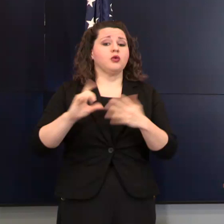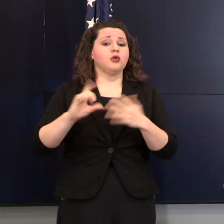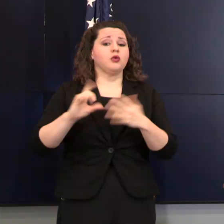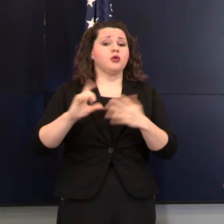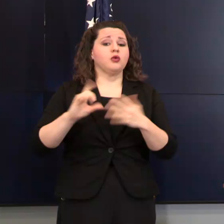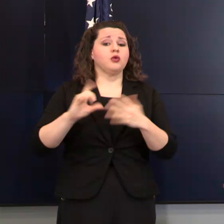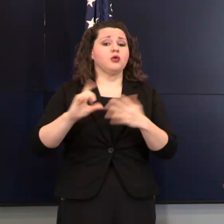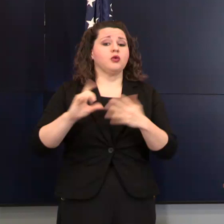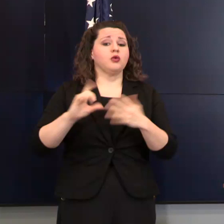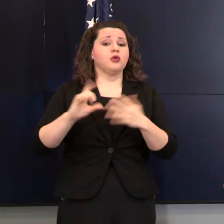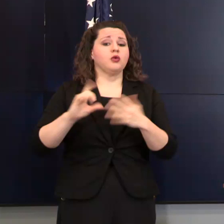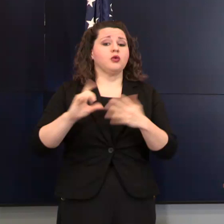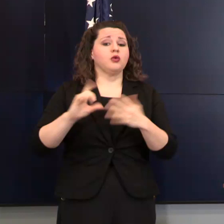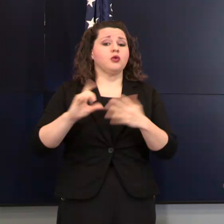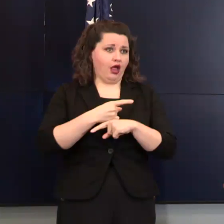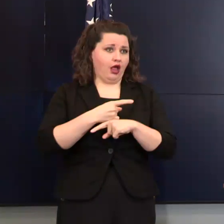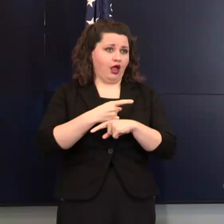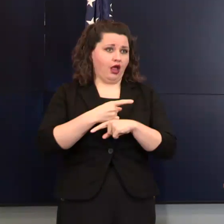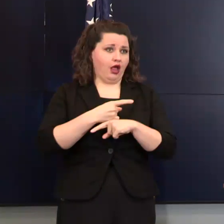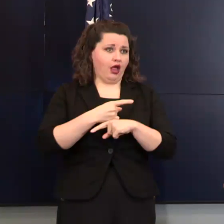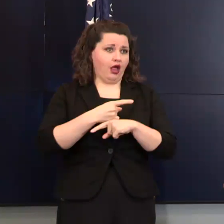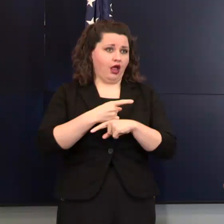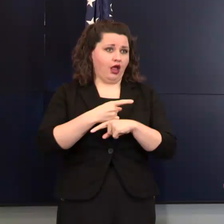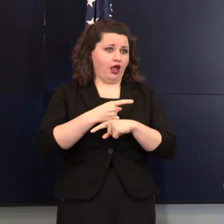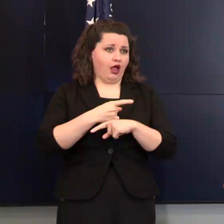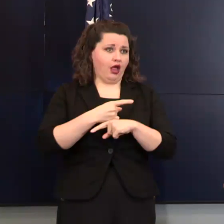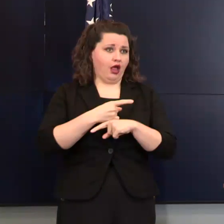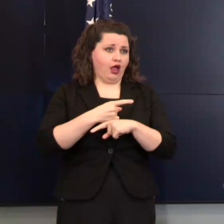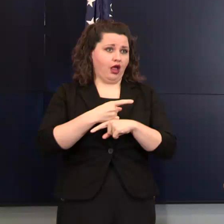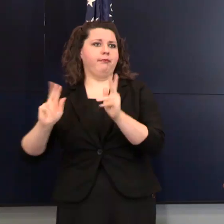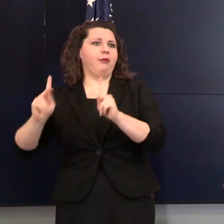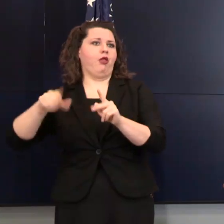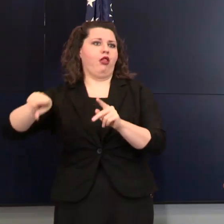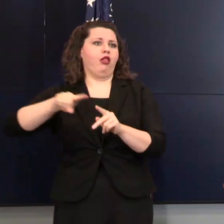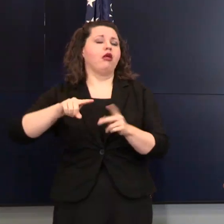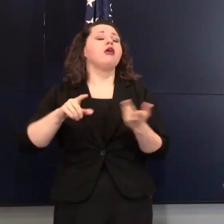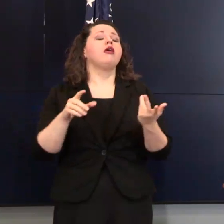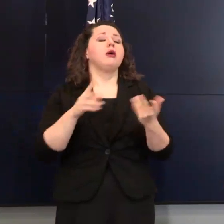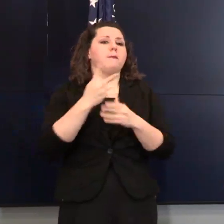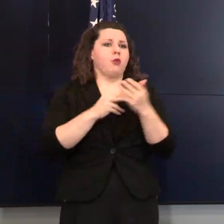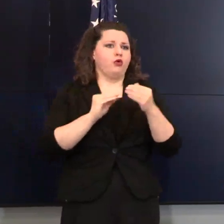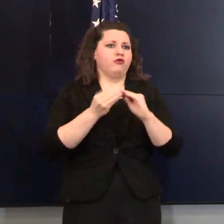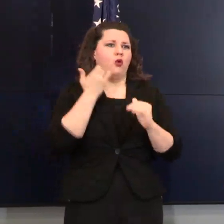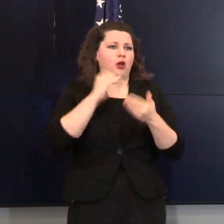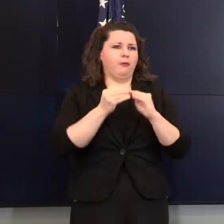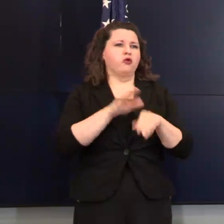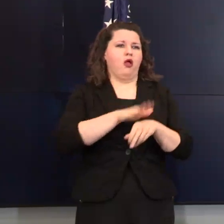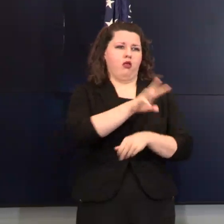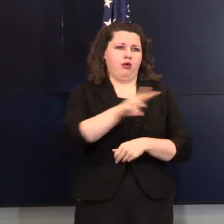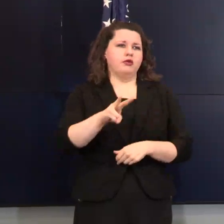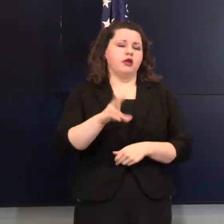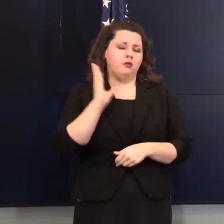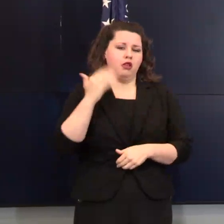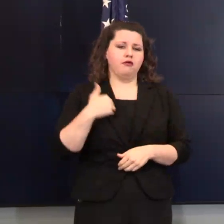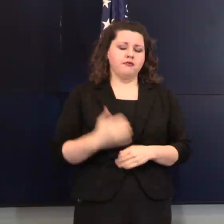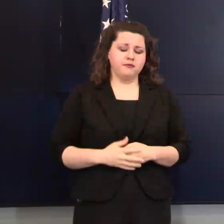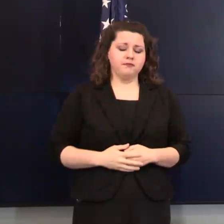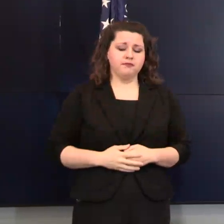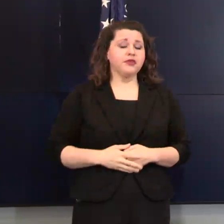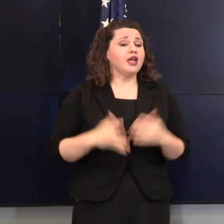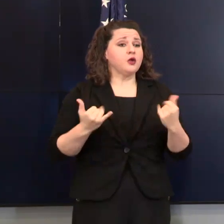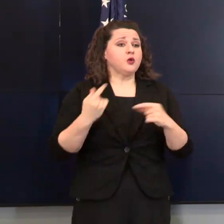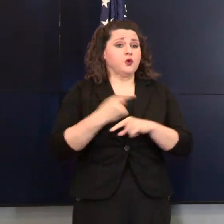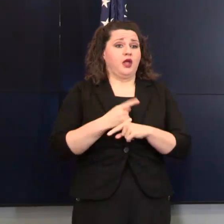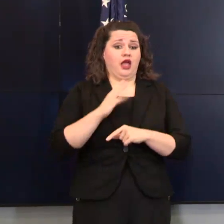their needs of how best to protect their staff and those under their supervision. Additionally, we are standing up 2 phone lines specific